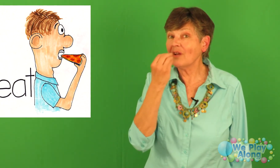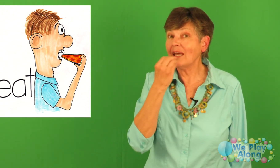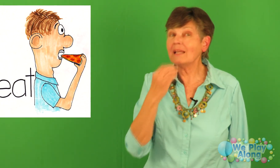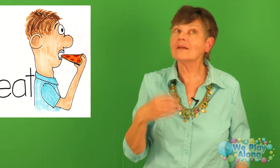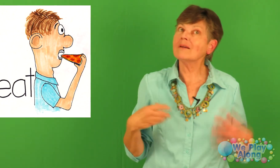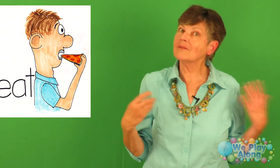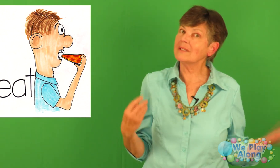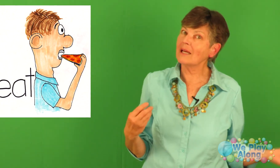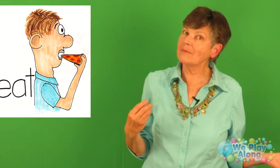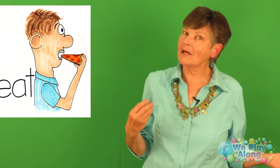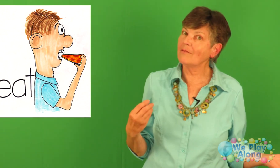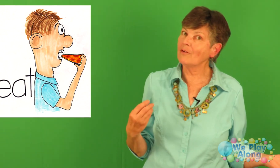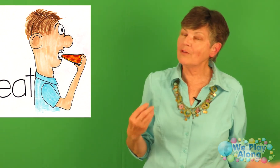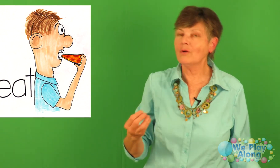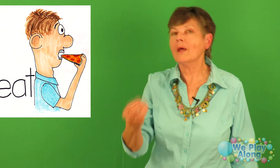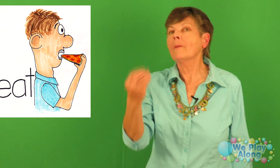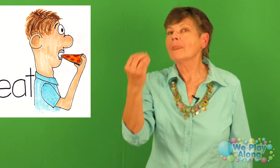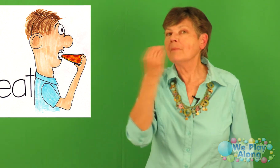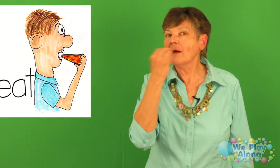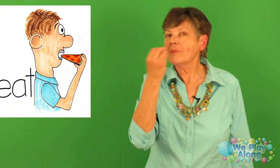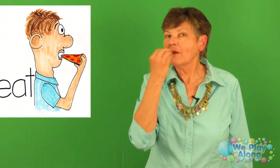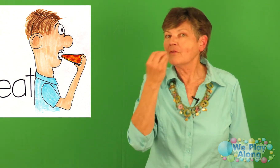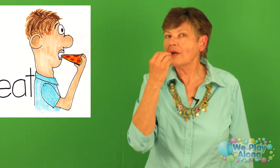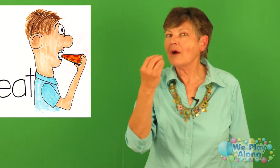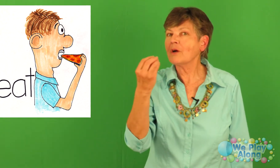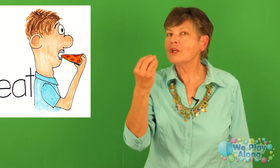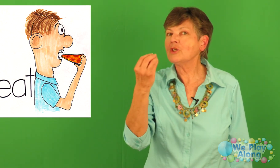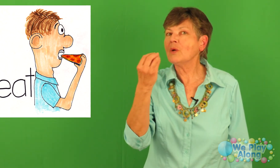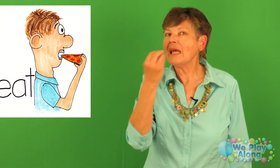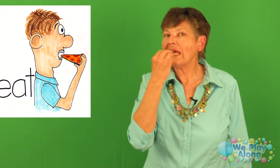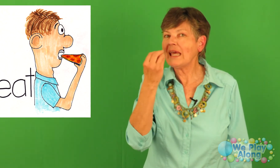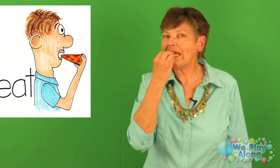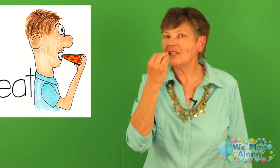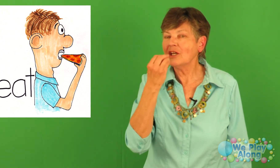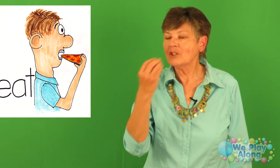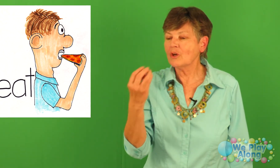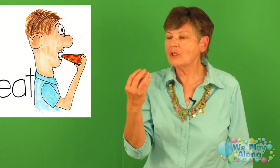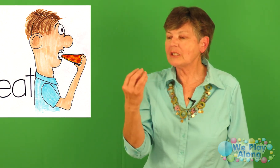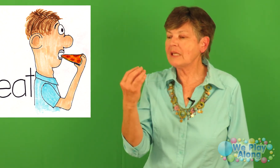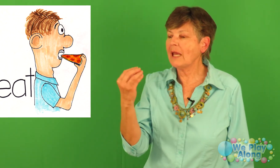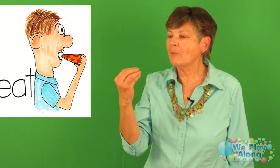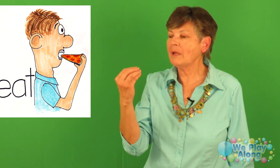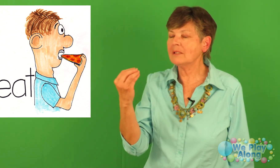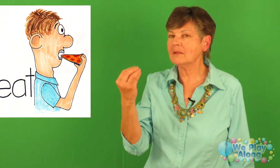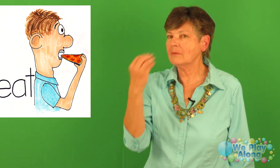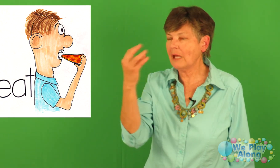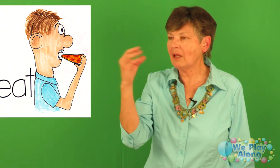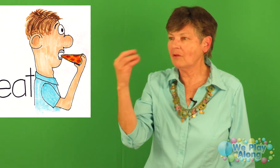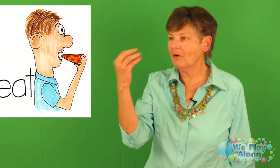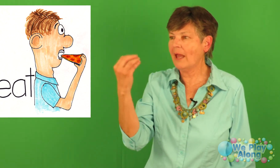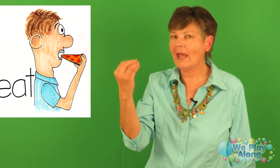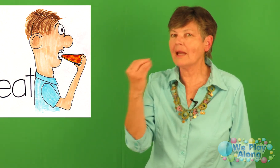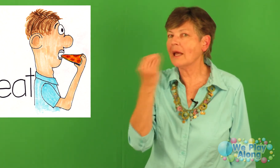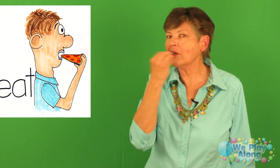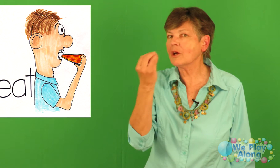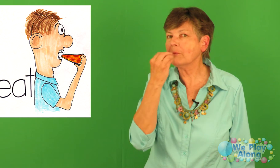eat. It's also the same sign for food. But for now we're going to do eat. So you just take a piece, take your hand like you're going to be